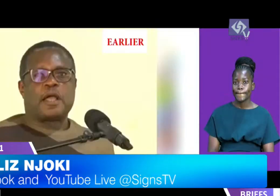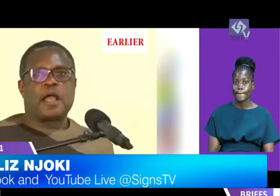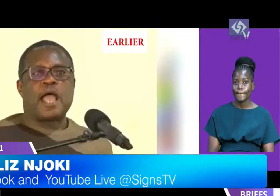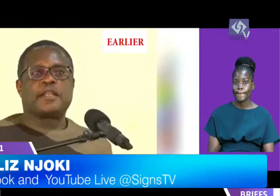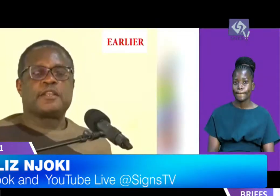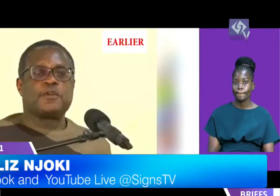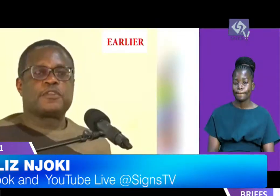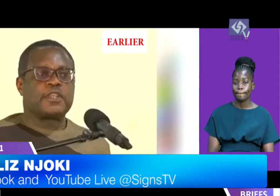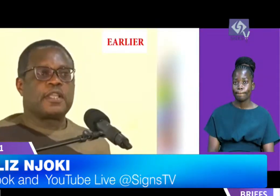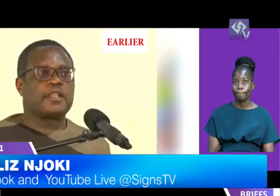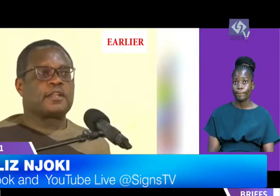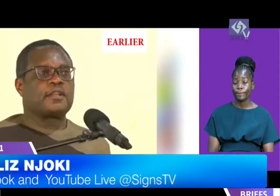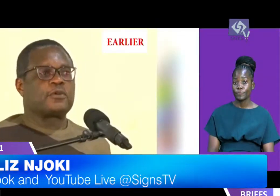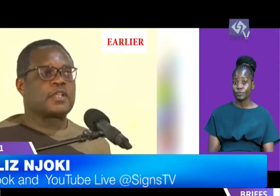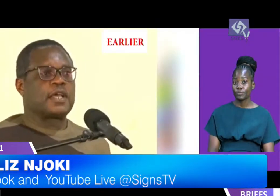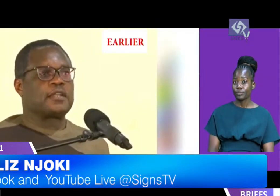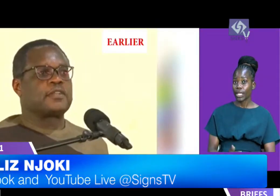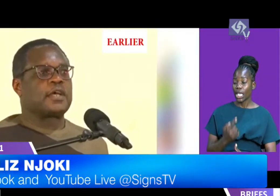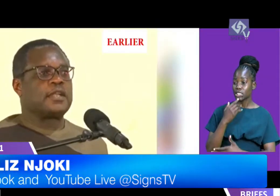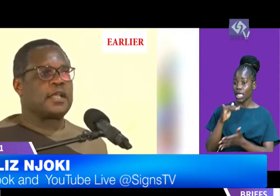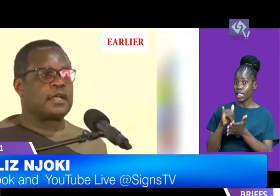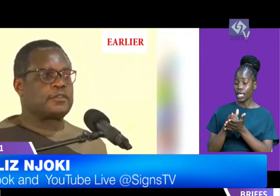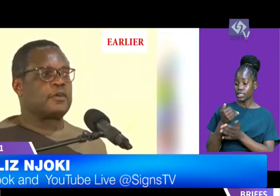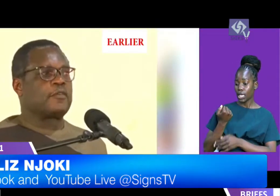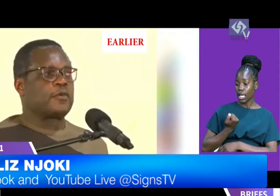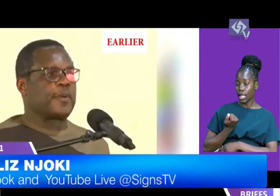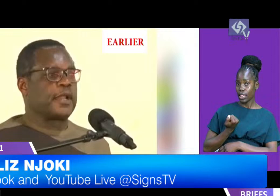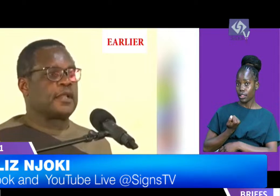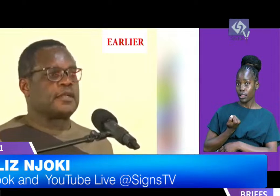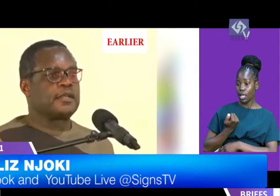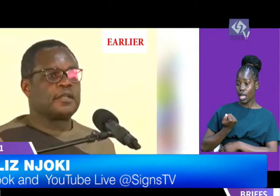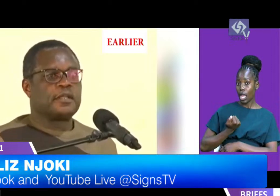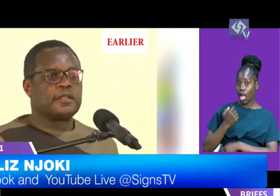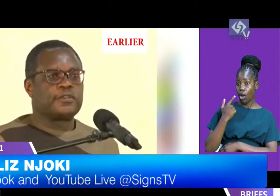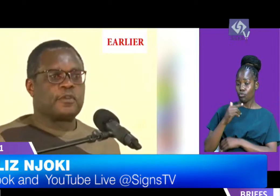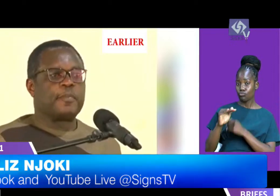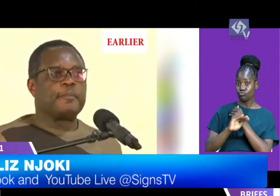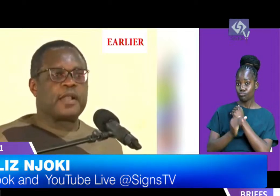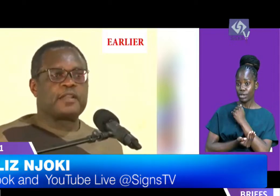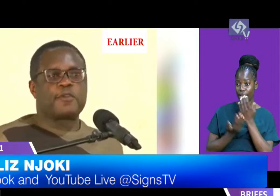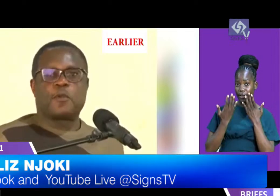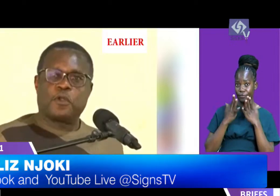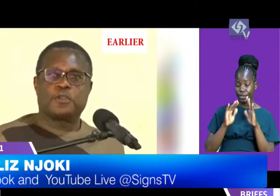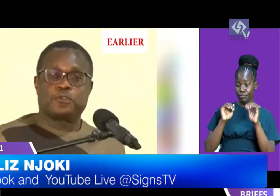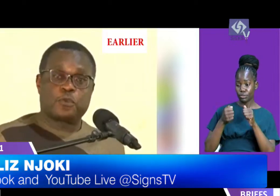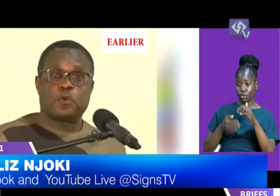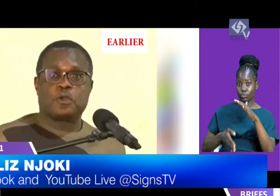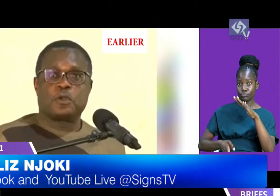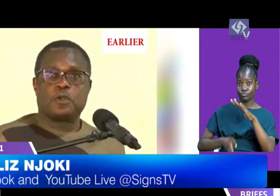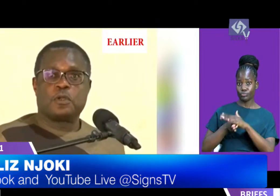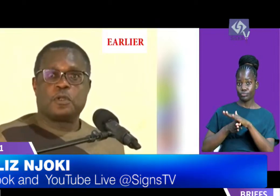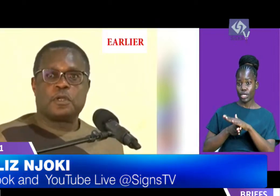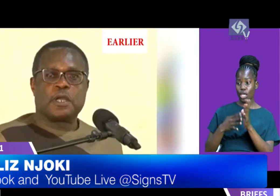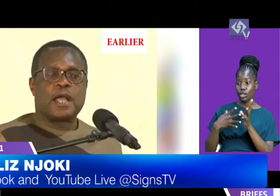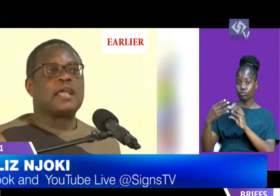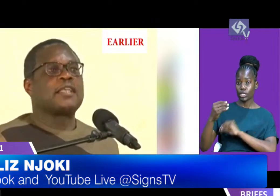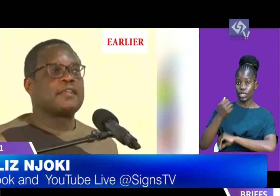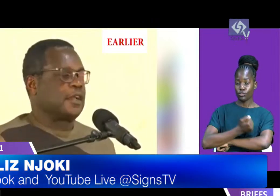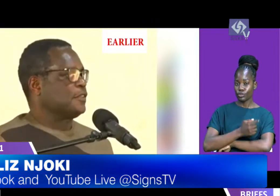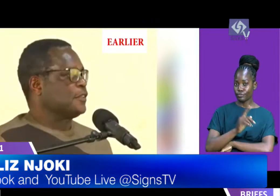I did not say that those girls, early girls who have got pregnant, should be banned from going to school. I gave an example. I